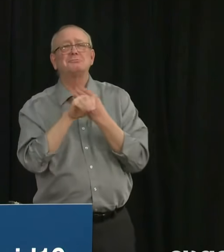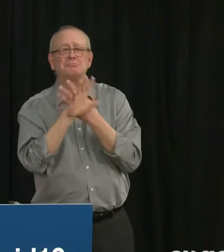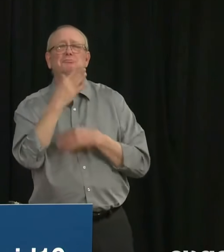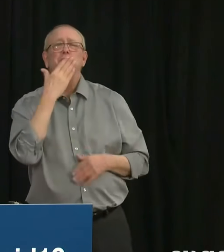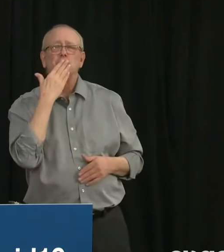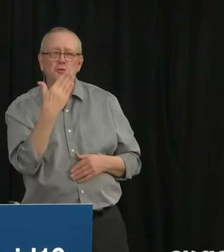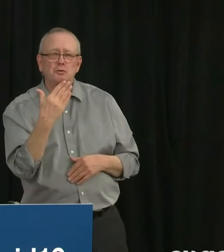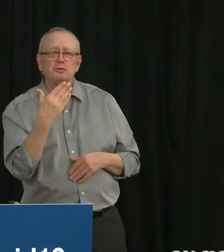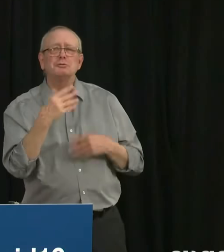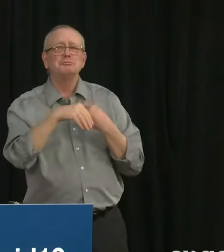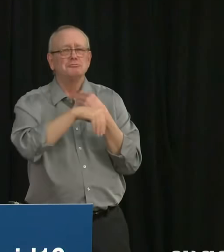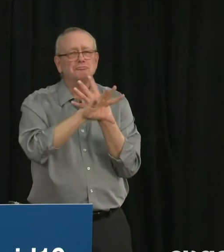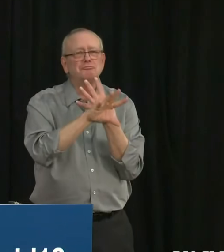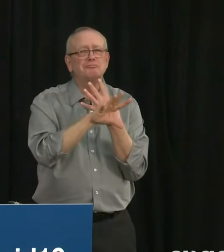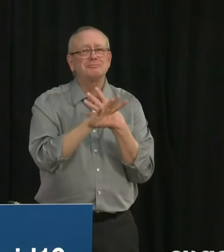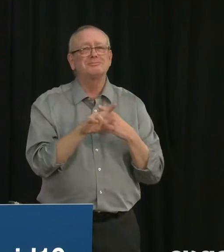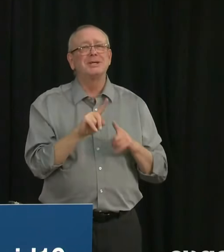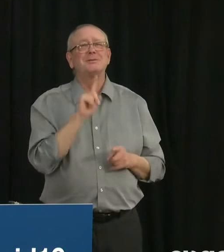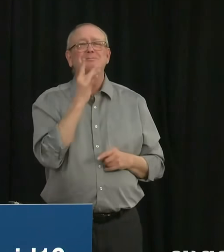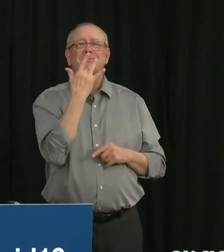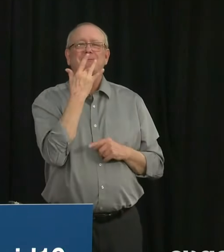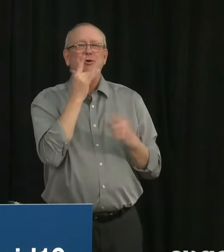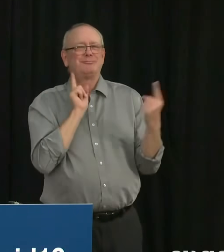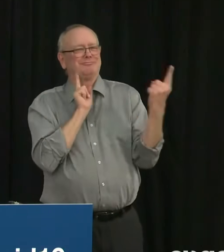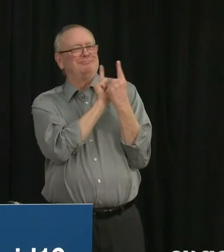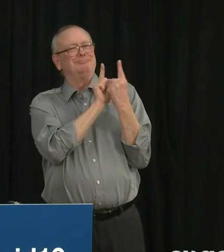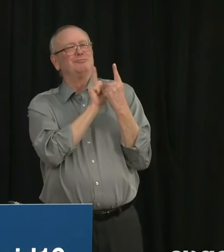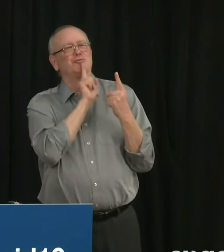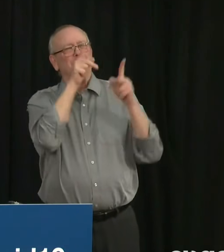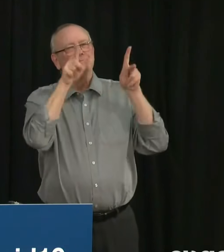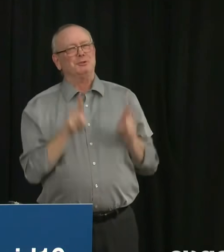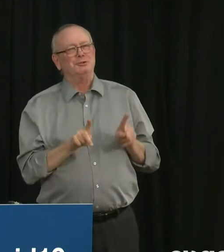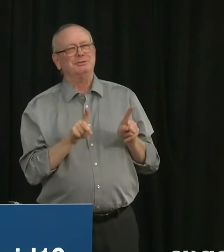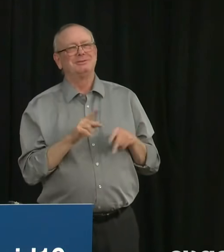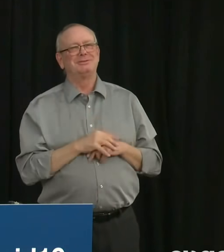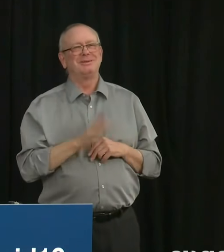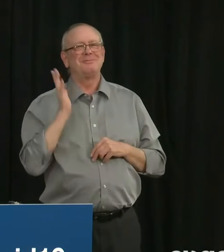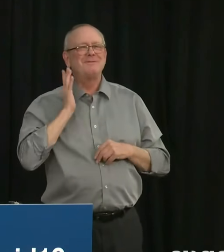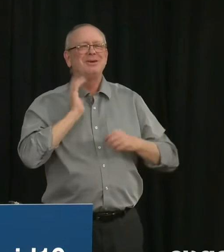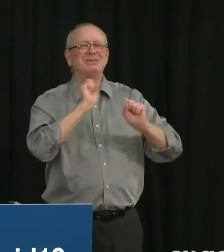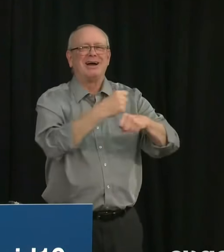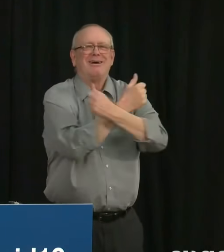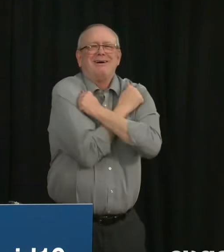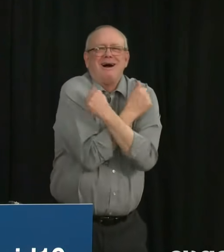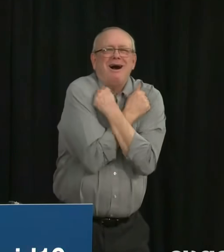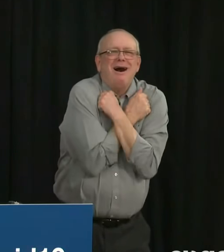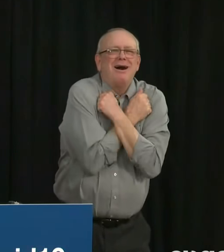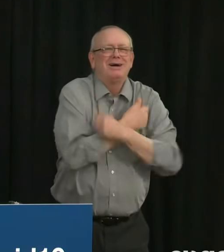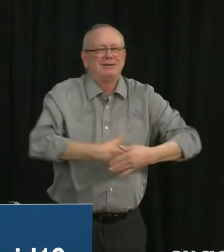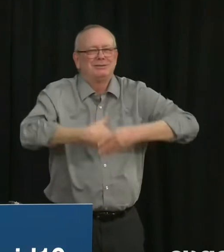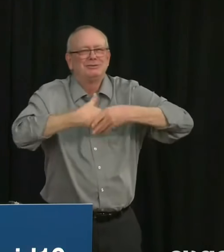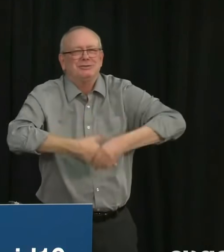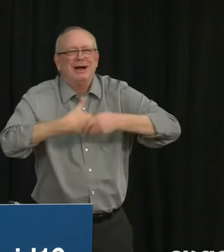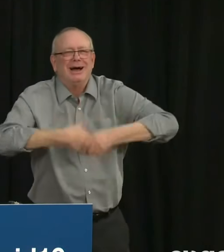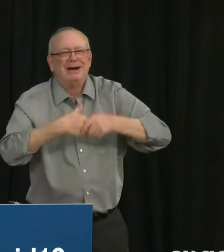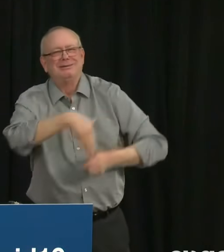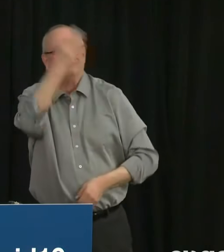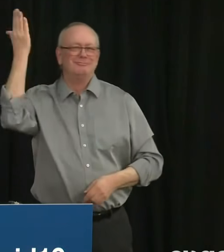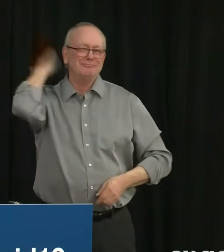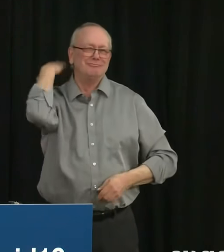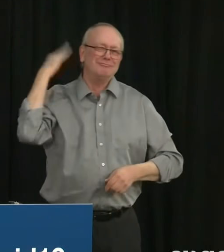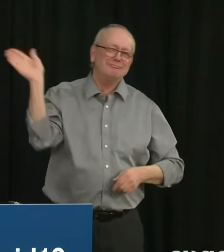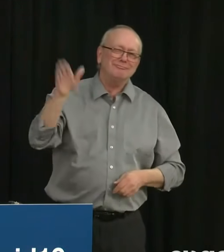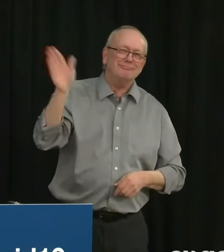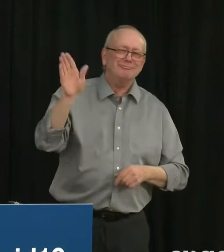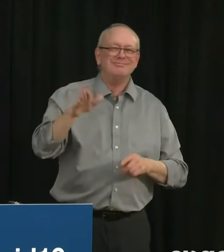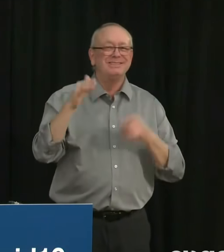person. We've gone from being a society of huggers, handshakers, and backpatters to a society of distancers. I know